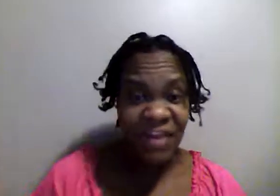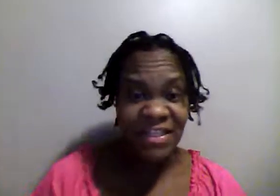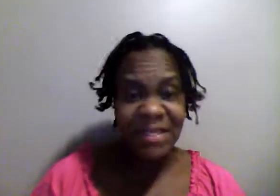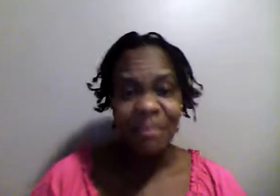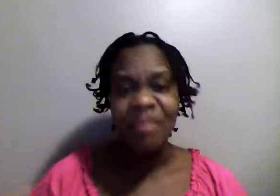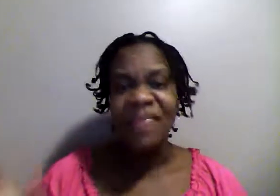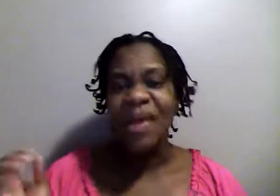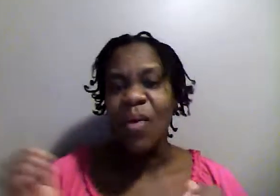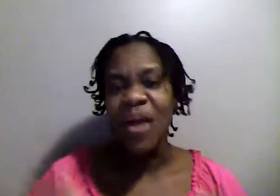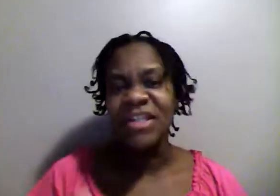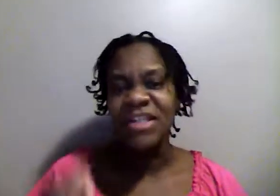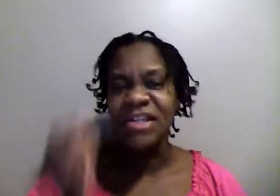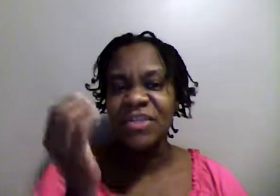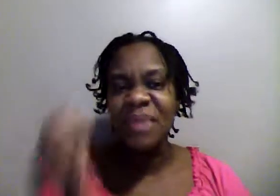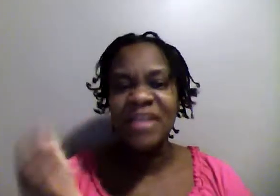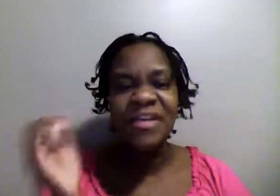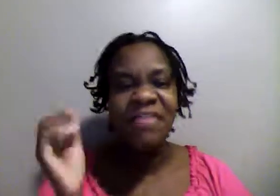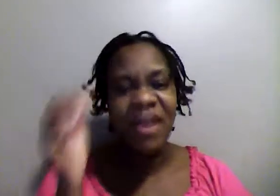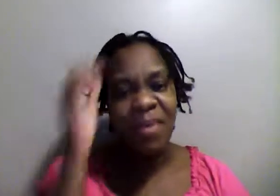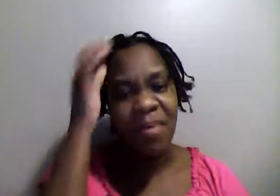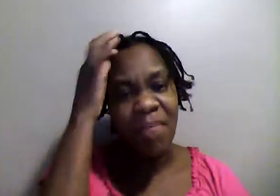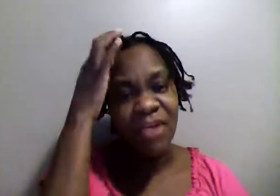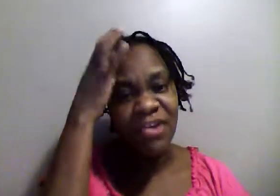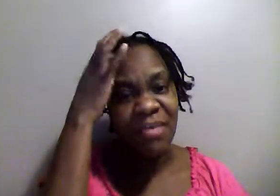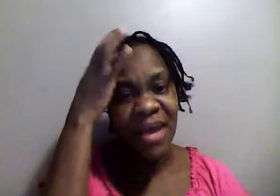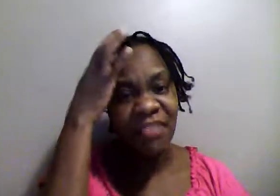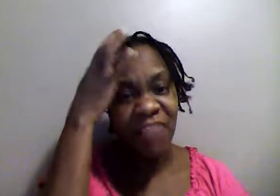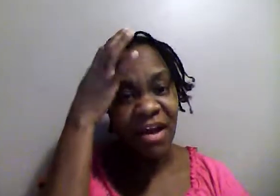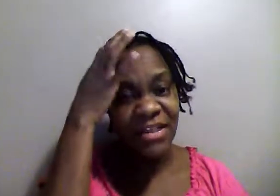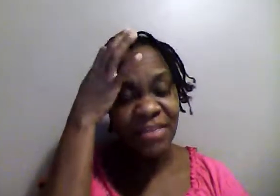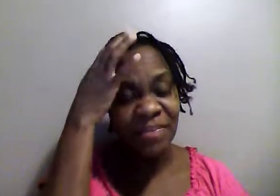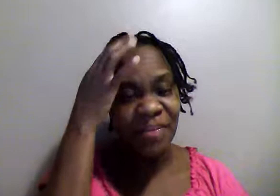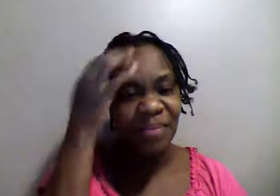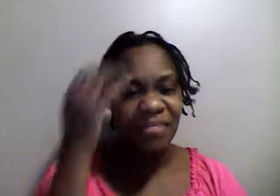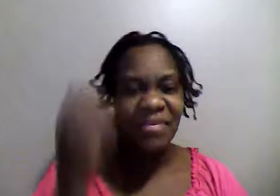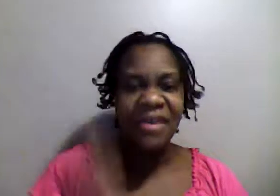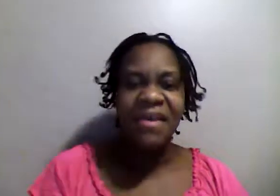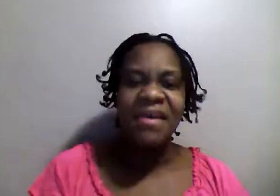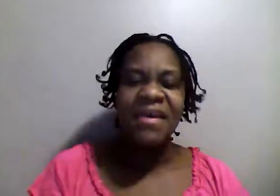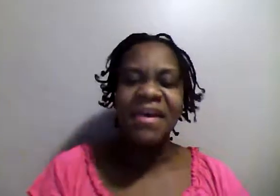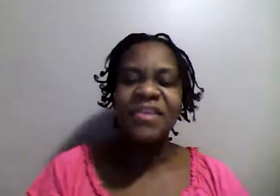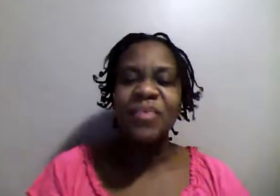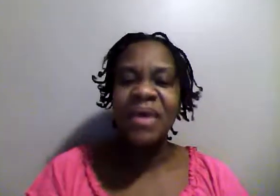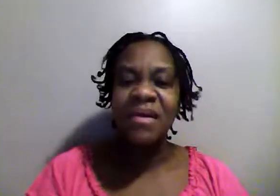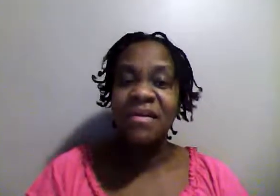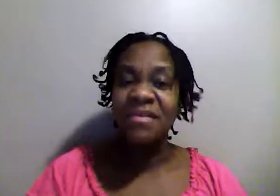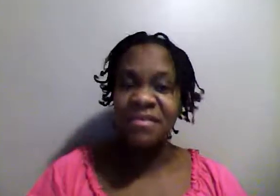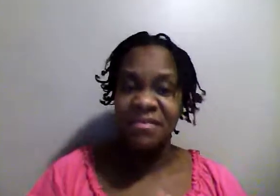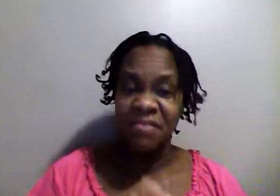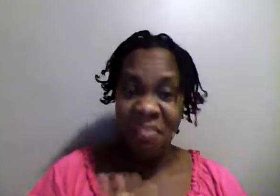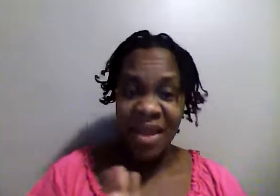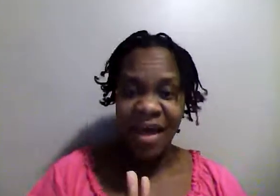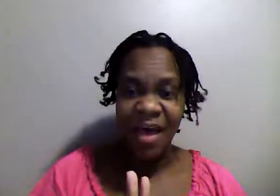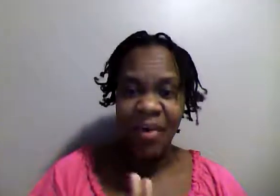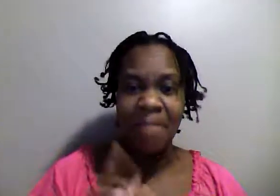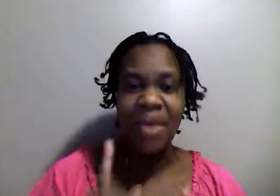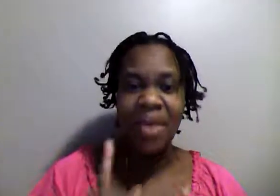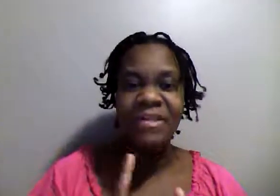fixed. Once the tomato develop bottom end rot, it will remain that way. But